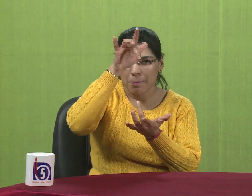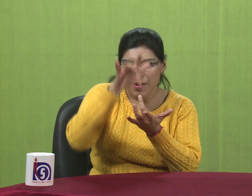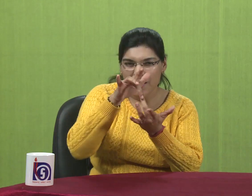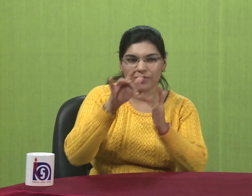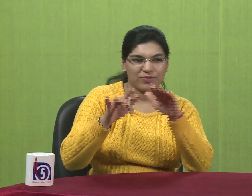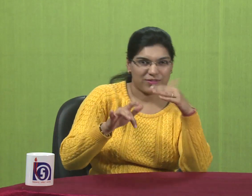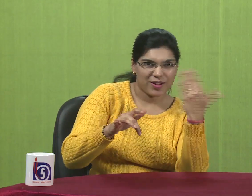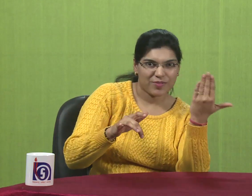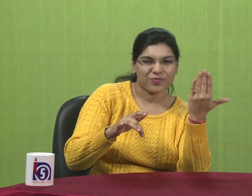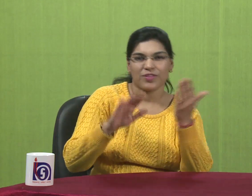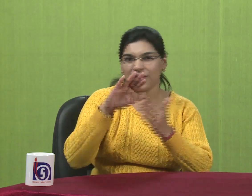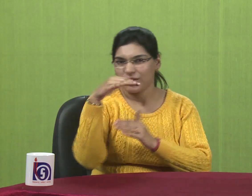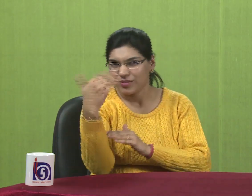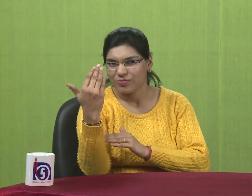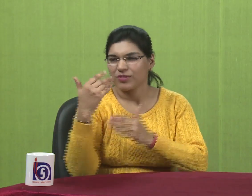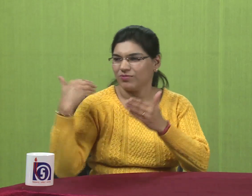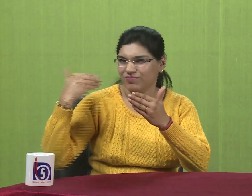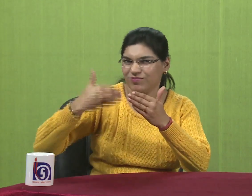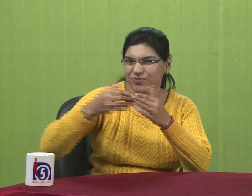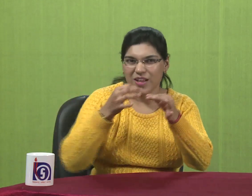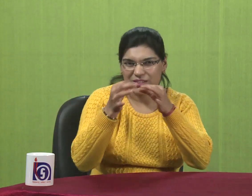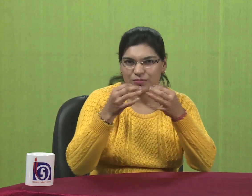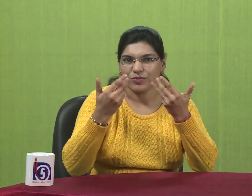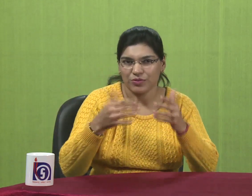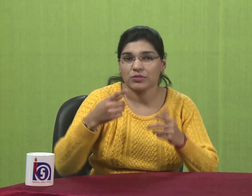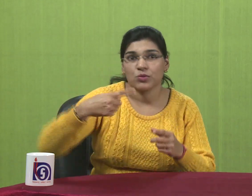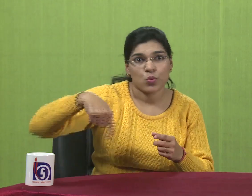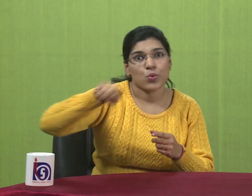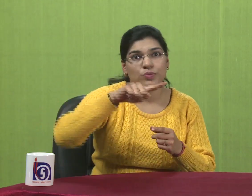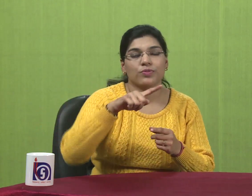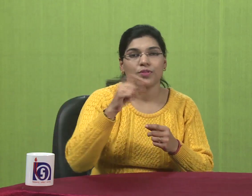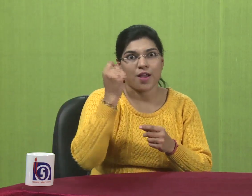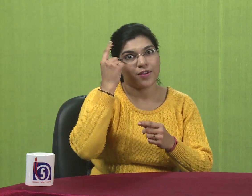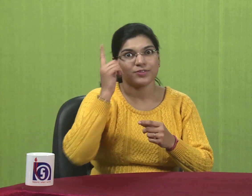about different colors, sizes, fonts, left header, header and footer.